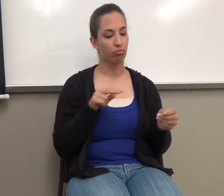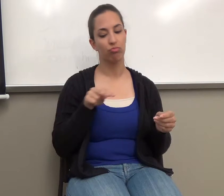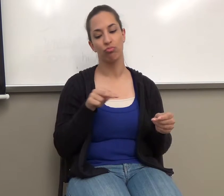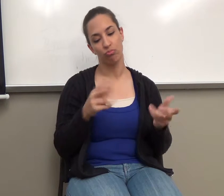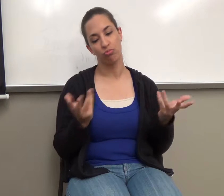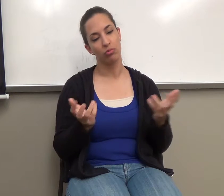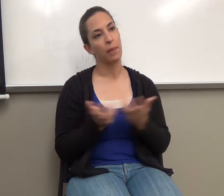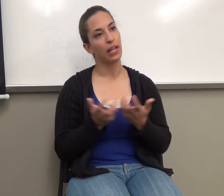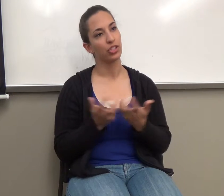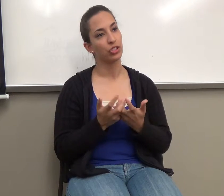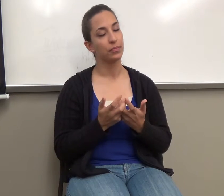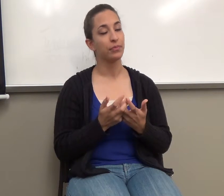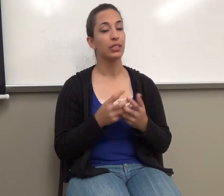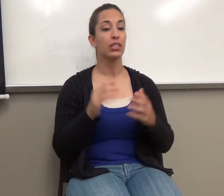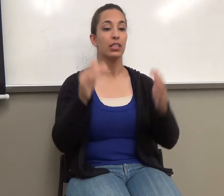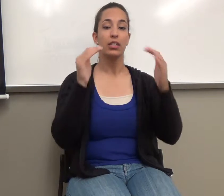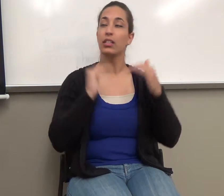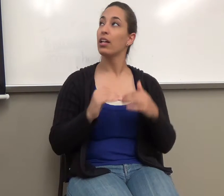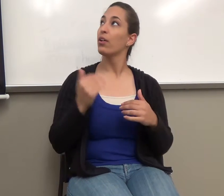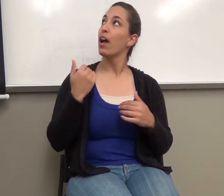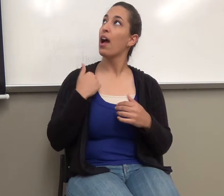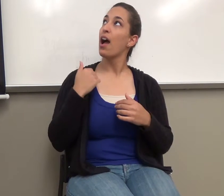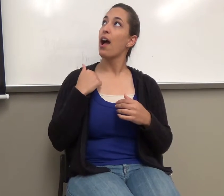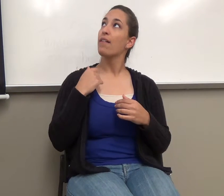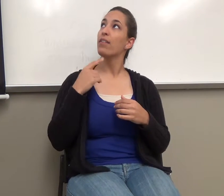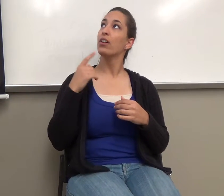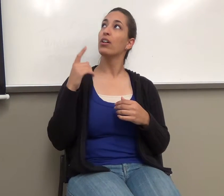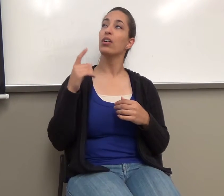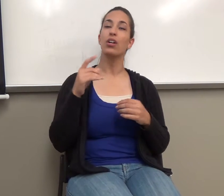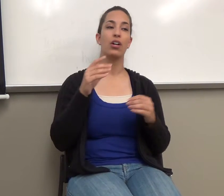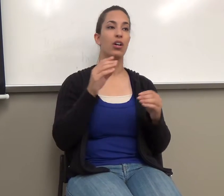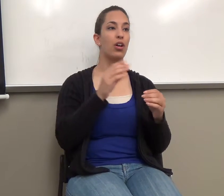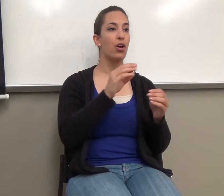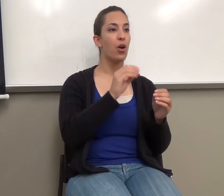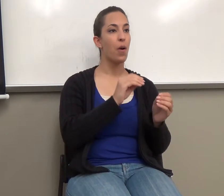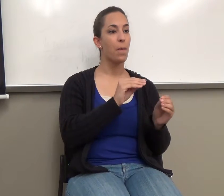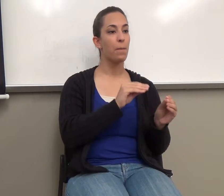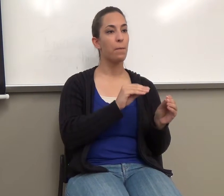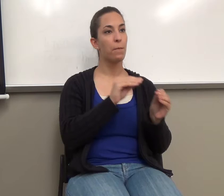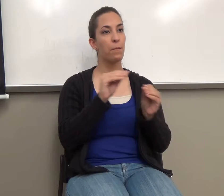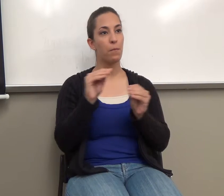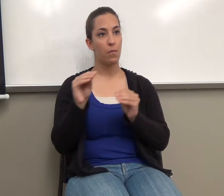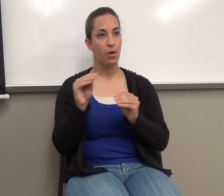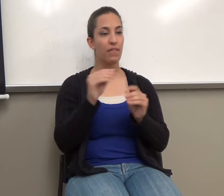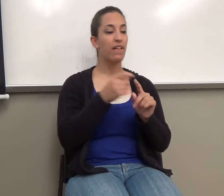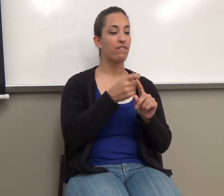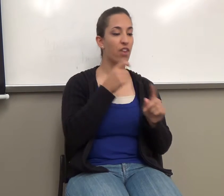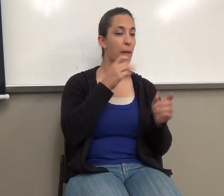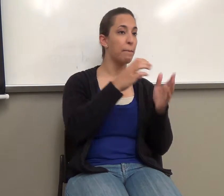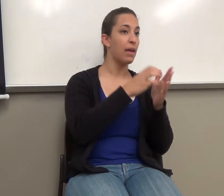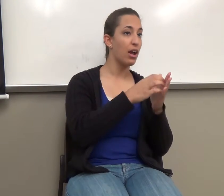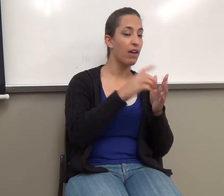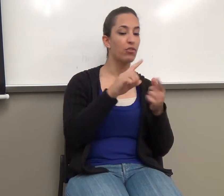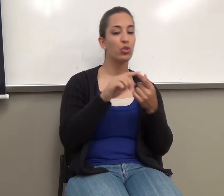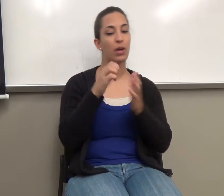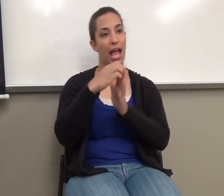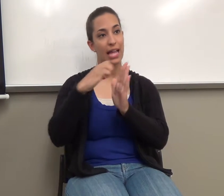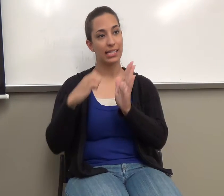Then you have this part called moving from paragraph to essay, which is what we're doing. And then